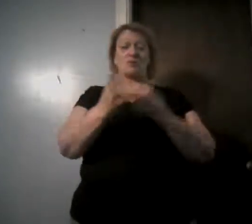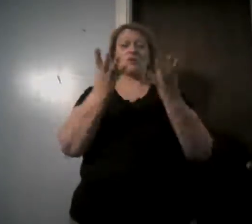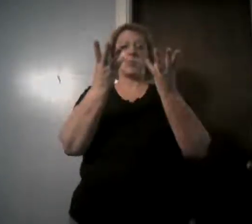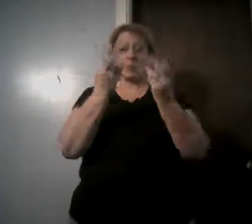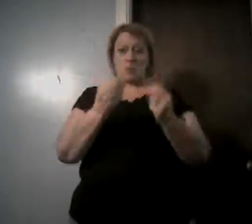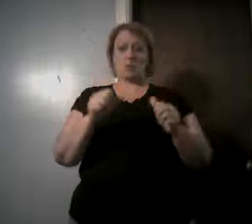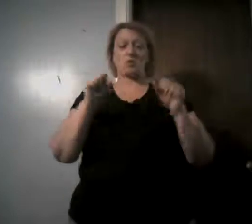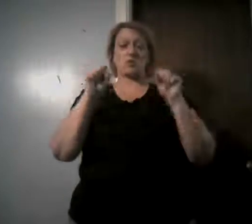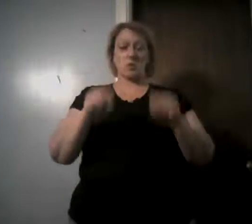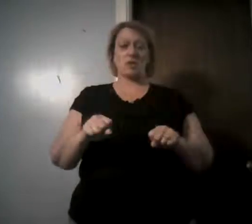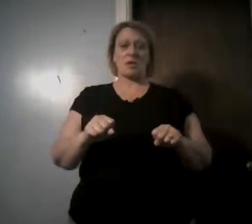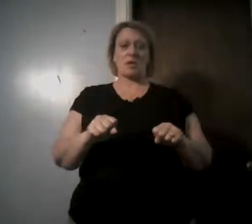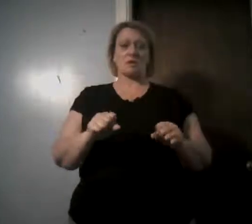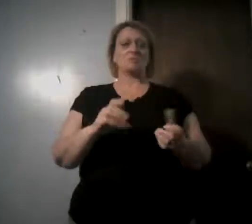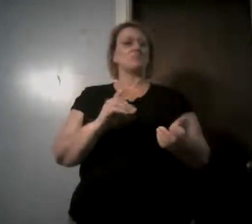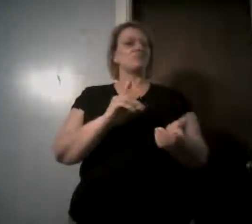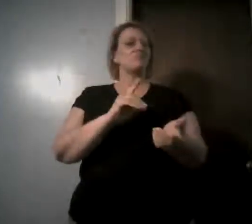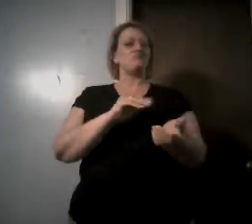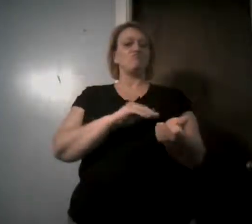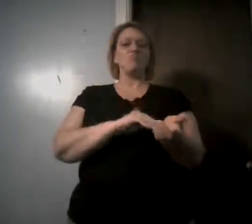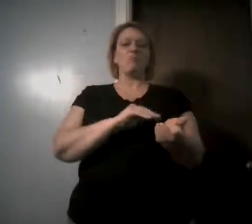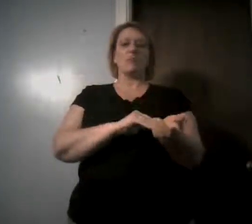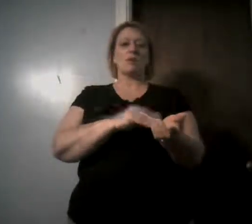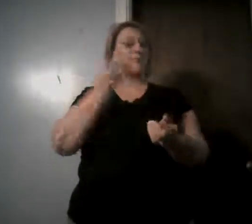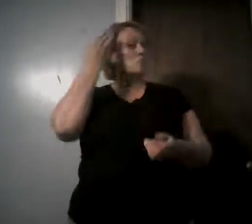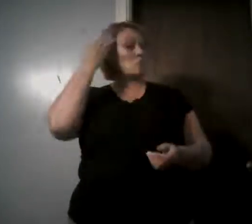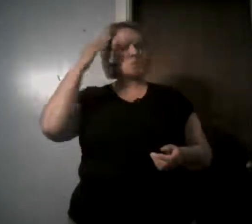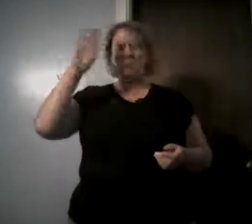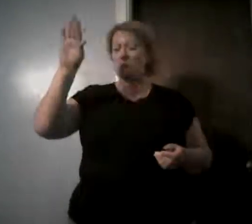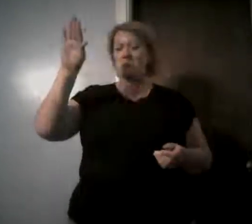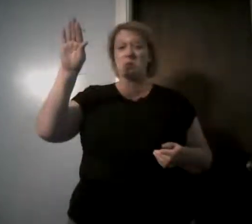Doctors are not sure of the cause for testicular cancer.